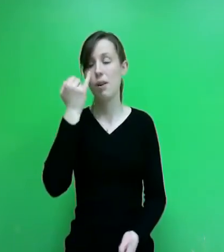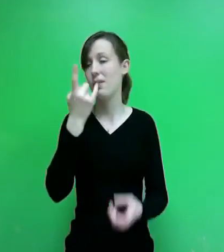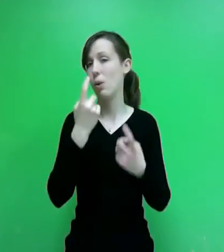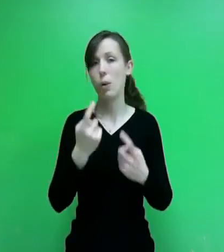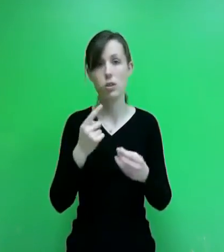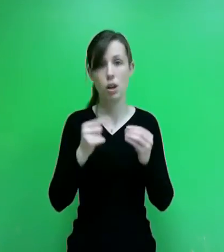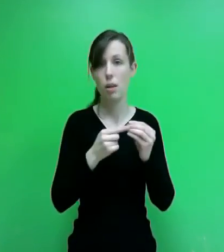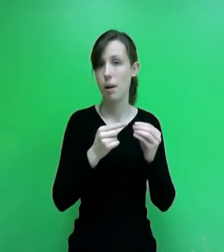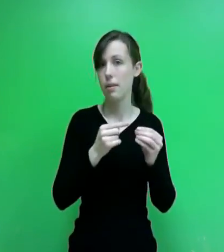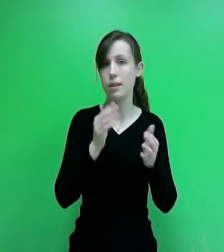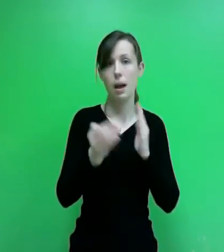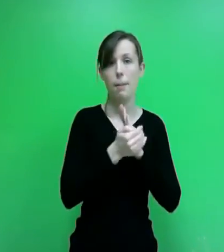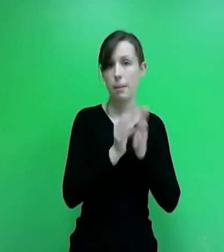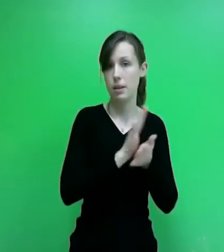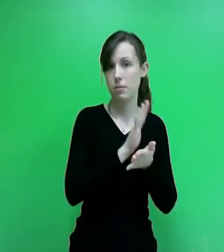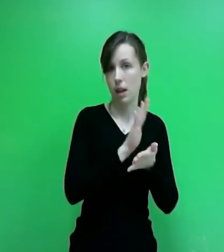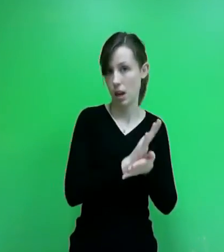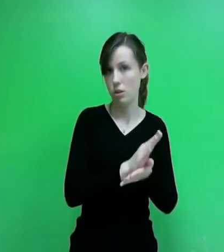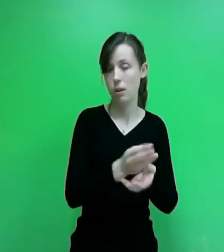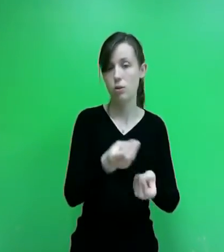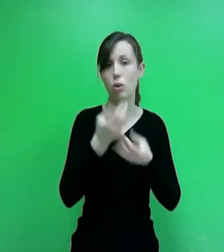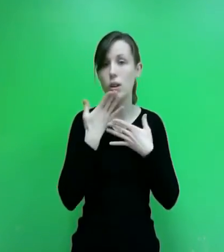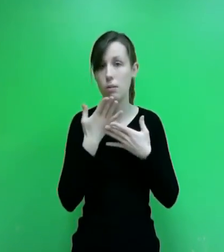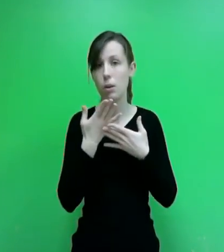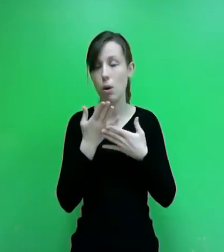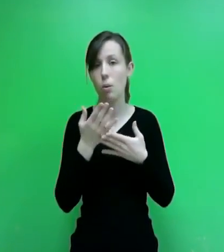you're letting me know in class tomorrow.